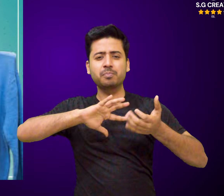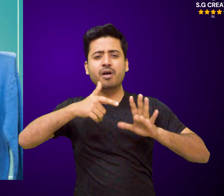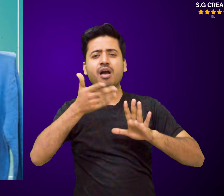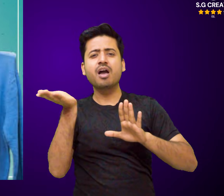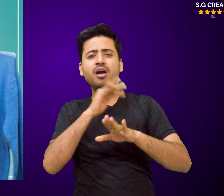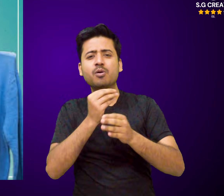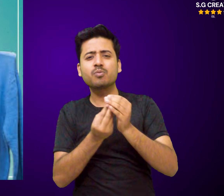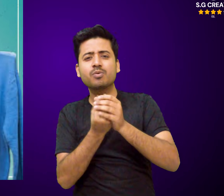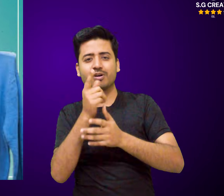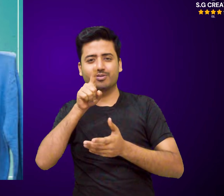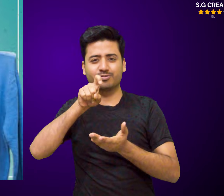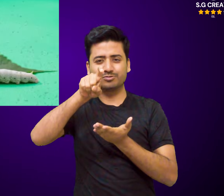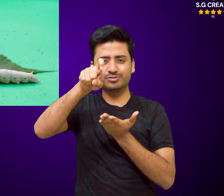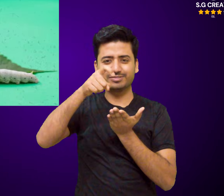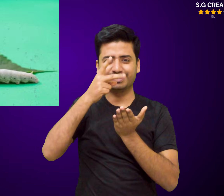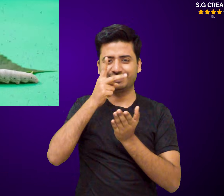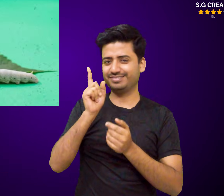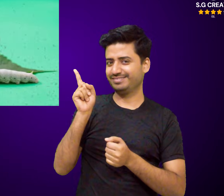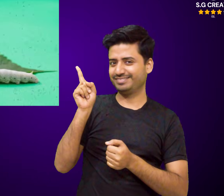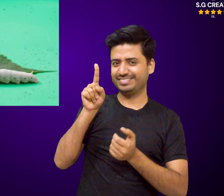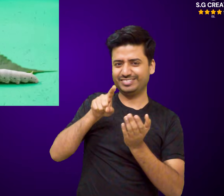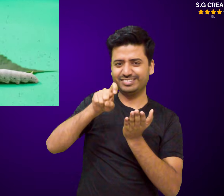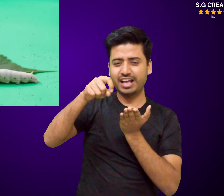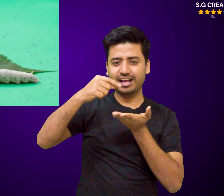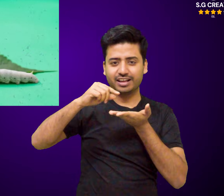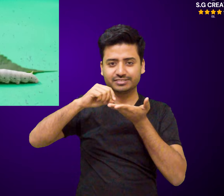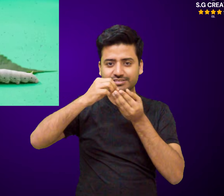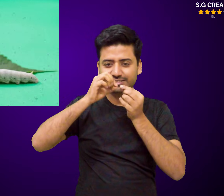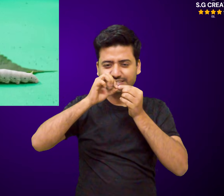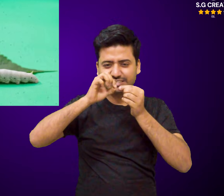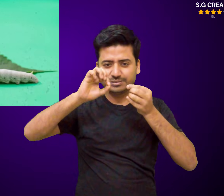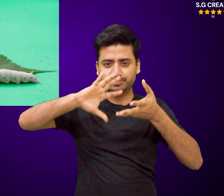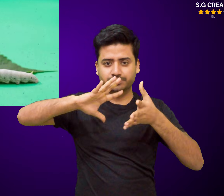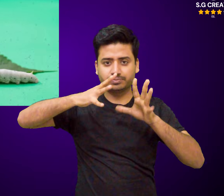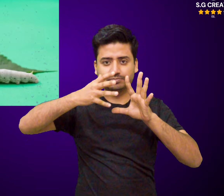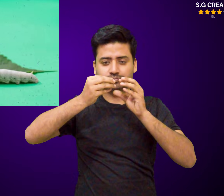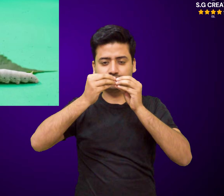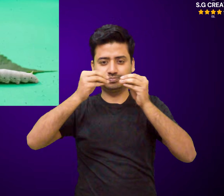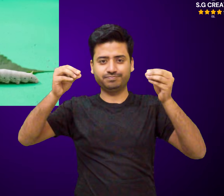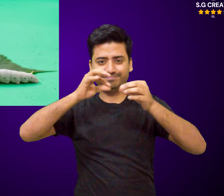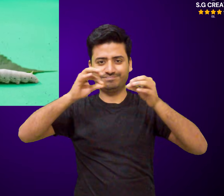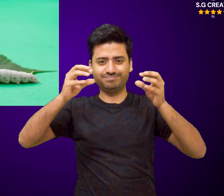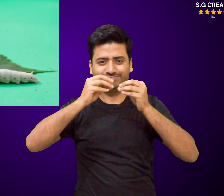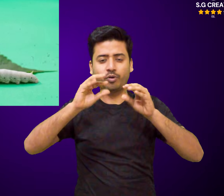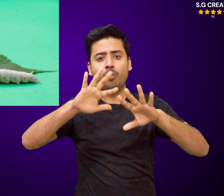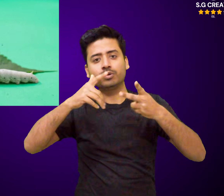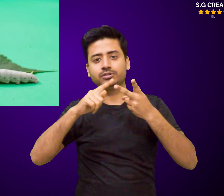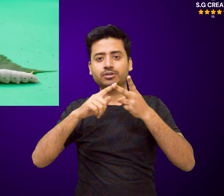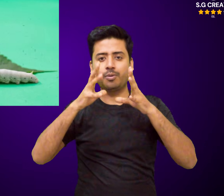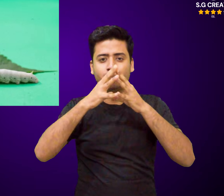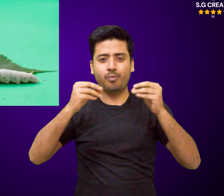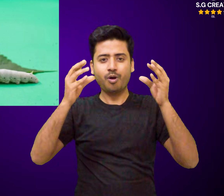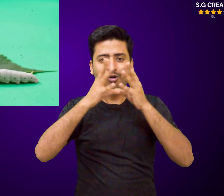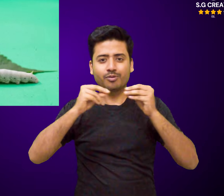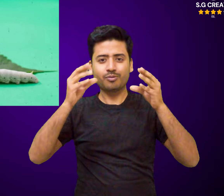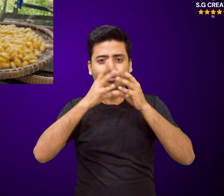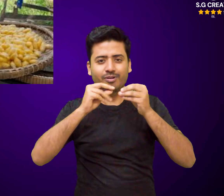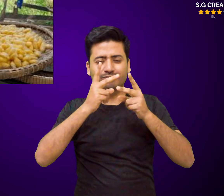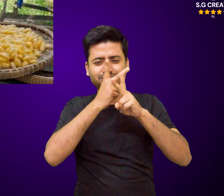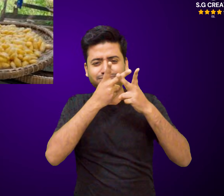Rick Owens. How banana fiber jeans are made. The production of banana denim involves several stages to transform the layered